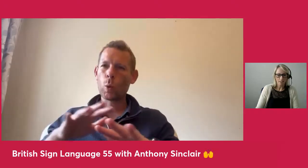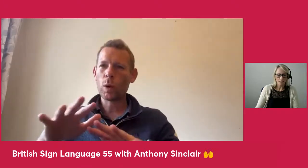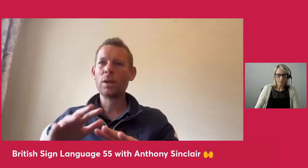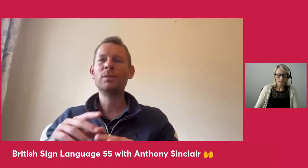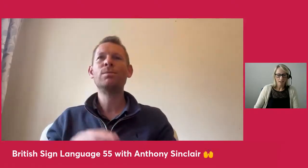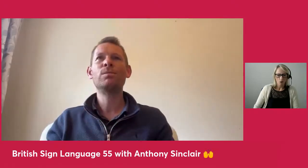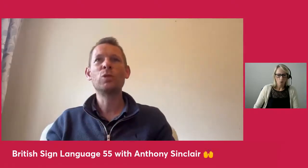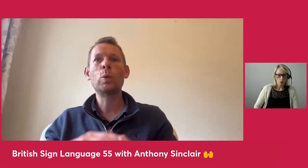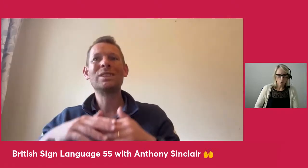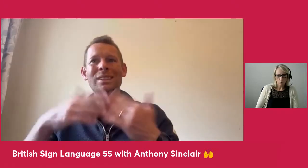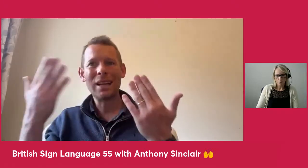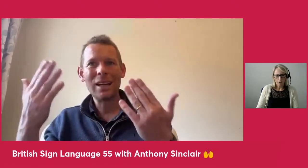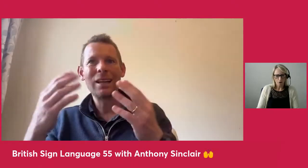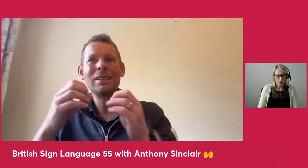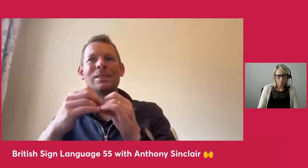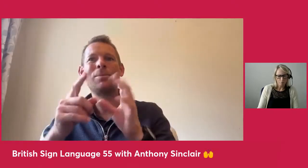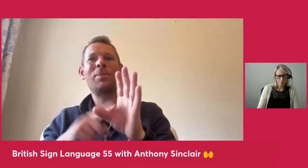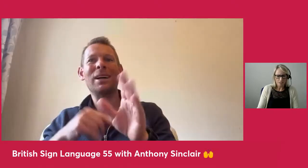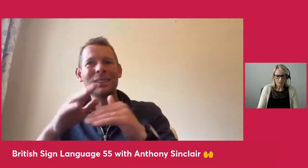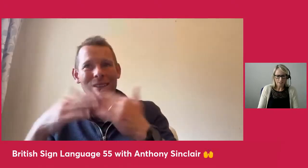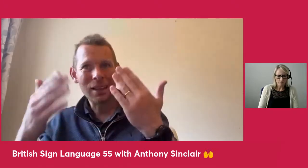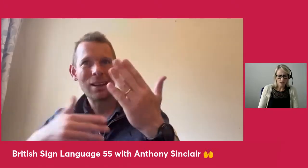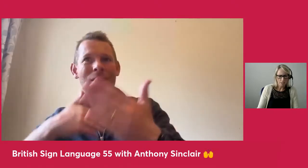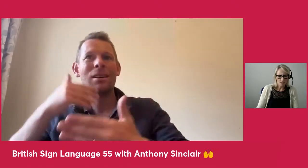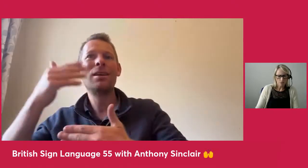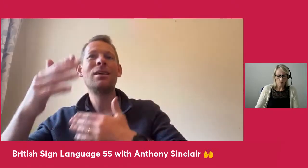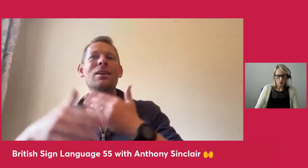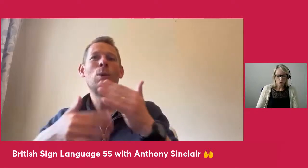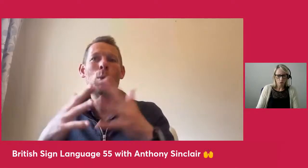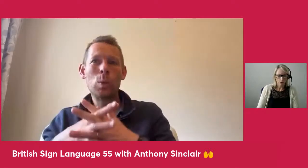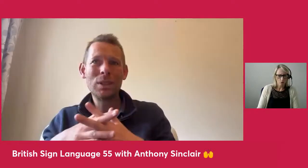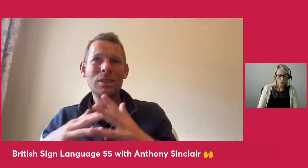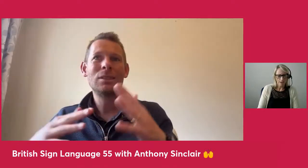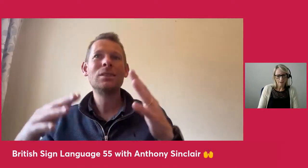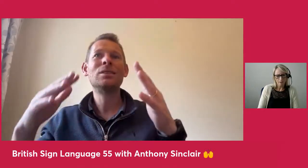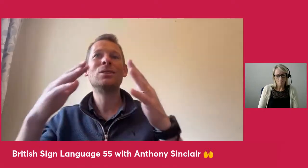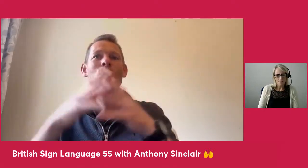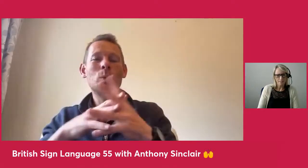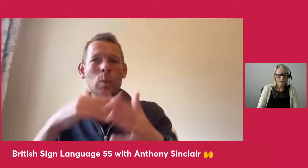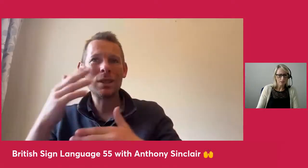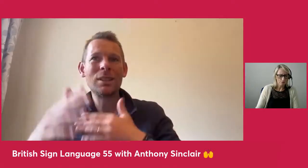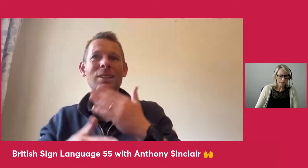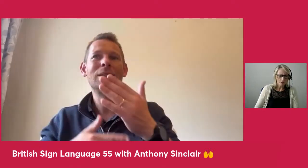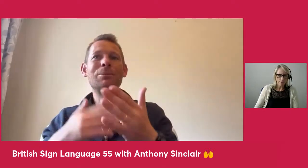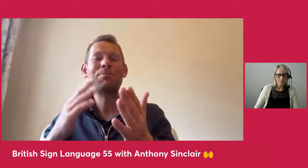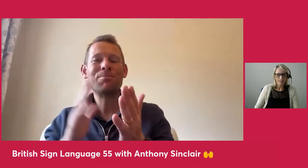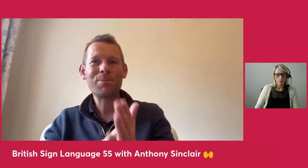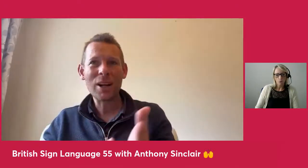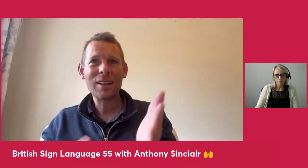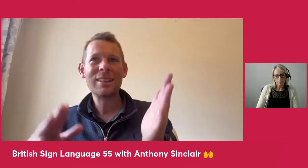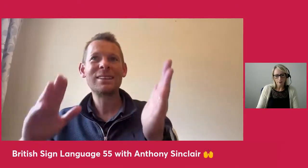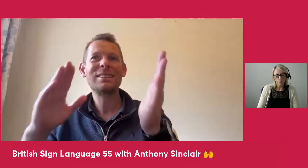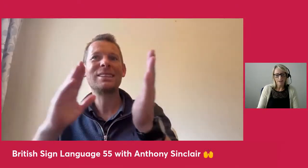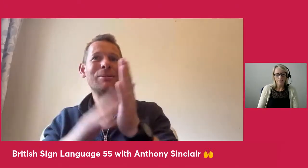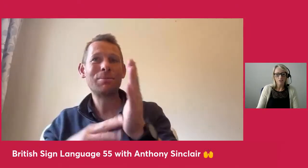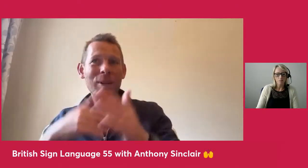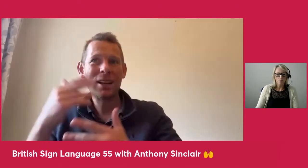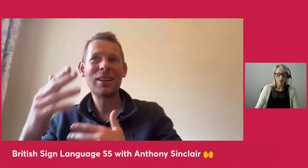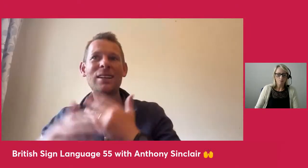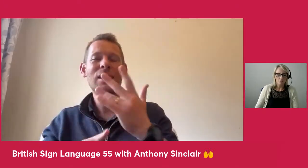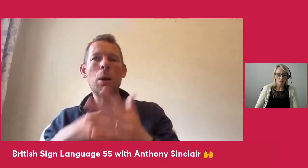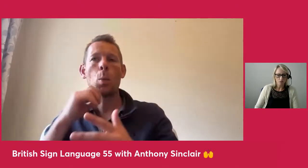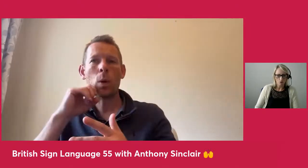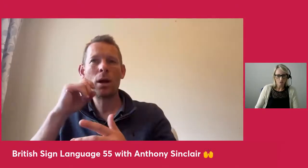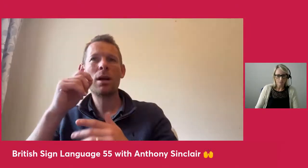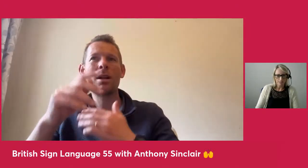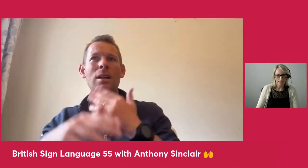to actually work all that out from facial expressions and what's going on every day by day, week by week. It just